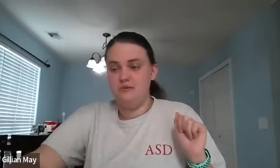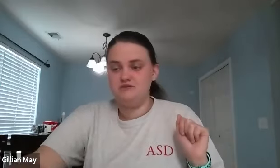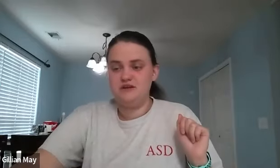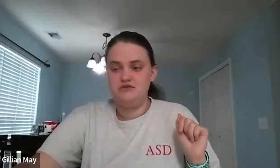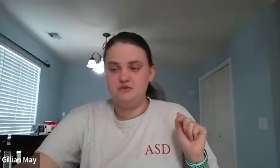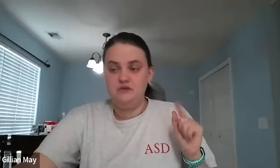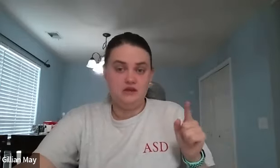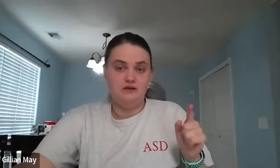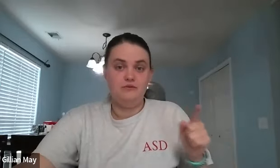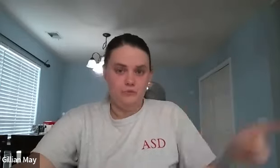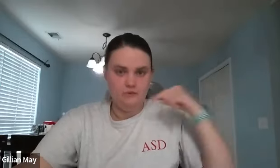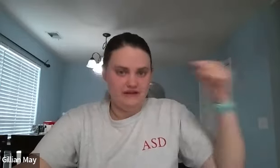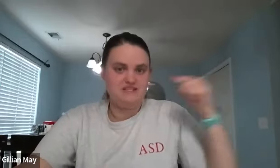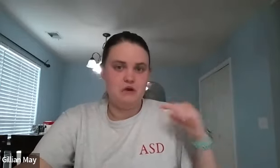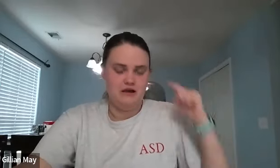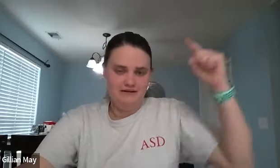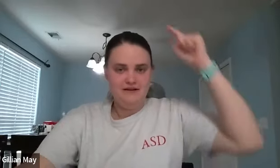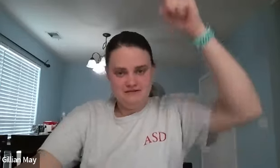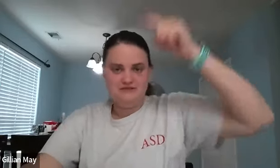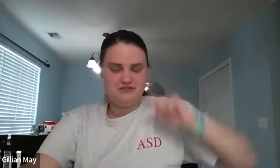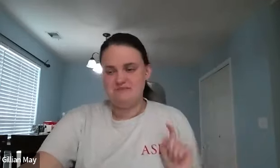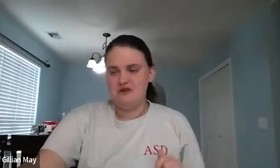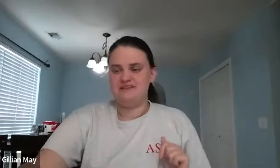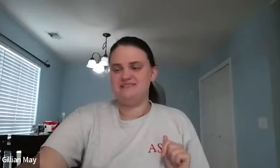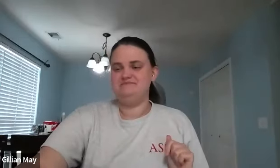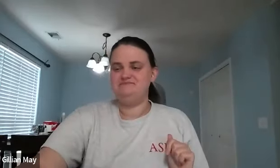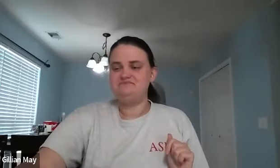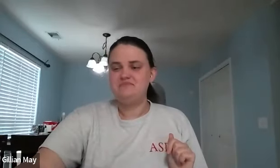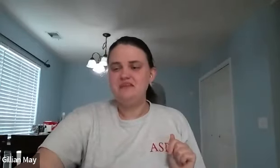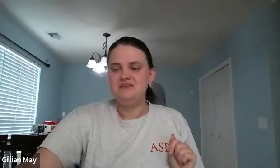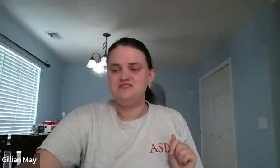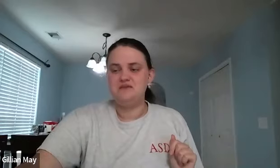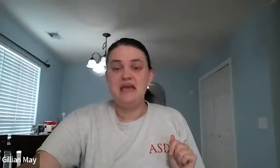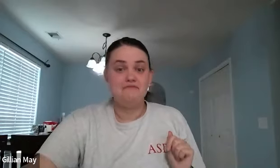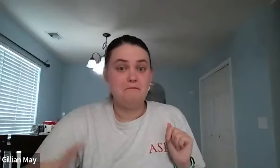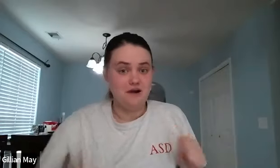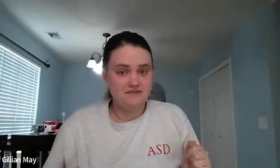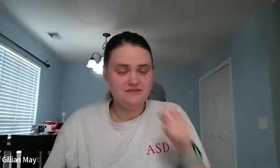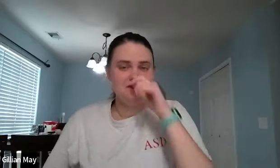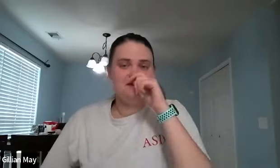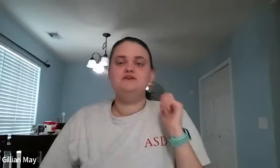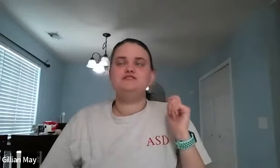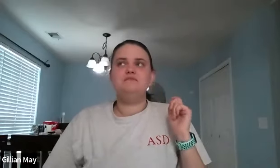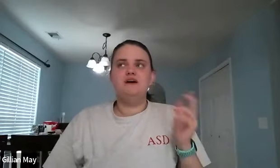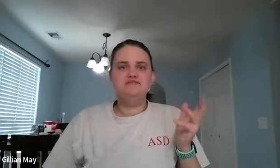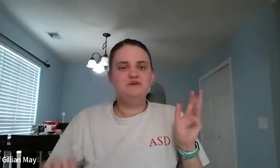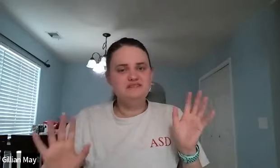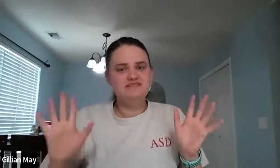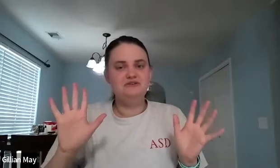Once we go through year, we will get to our futures. I promise. So then we have month. So month's always a